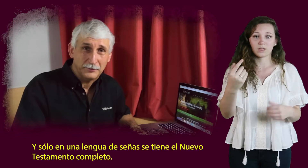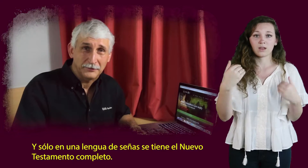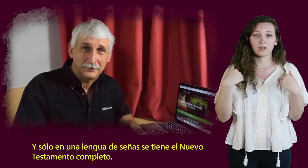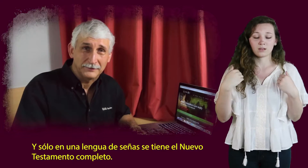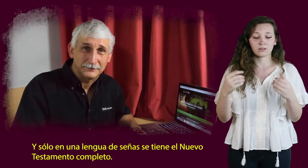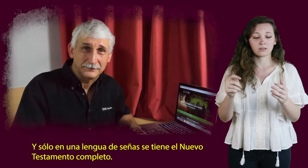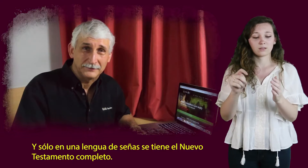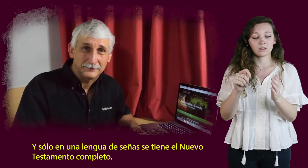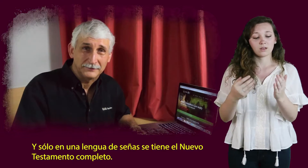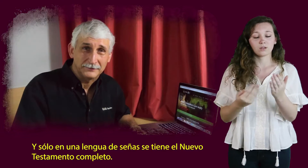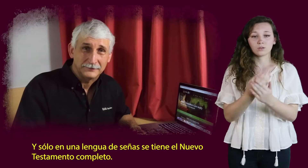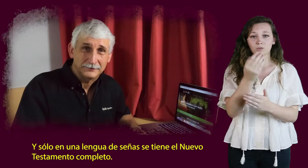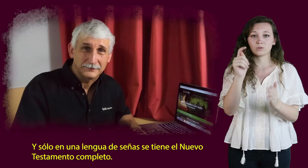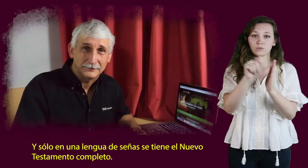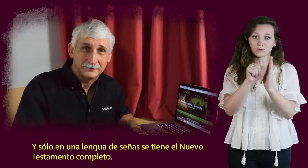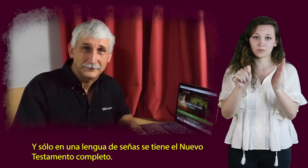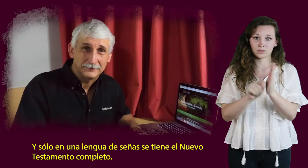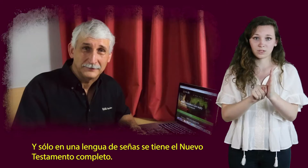New Testament.